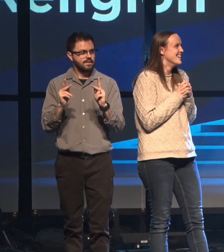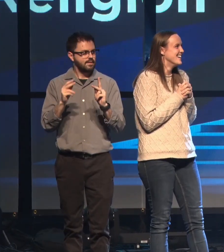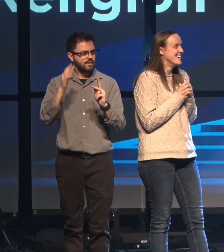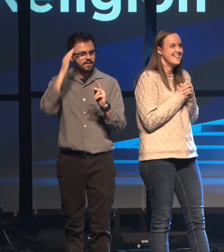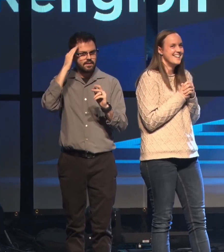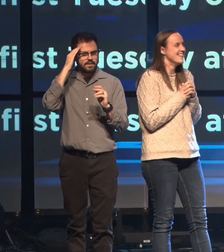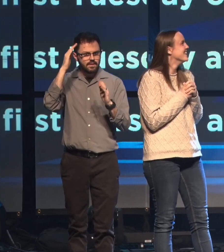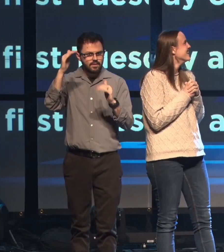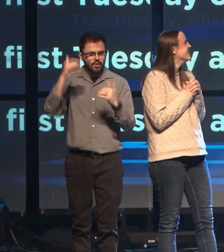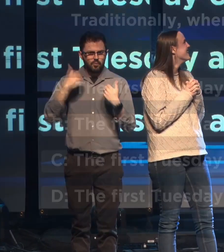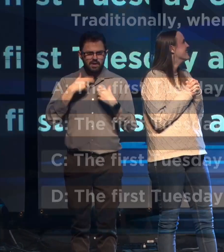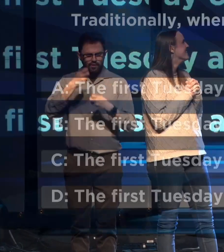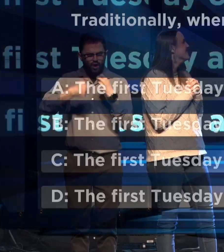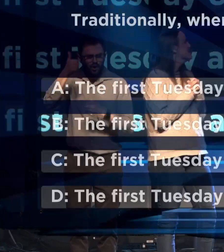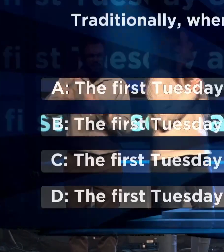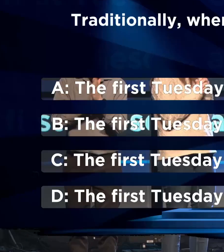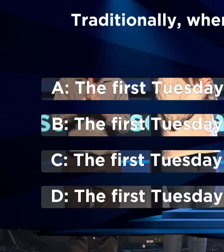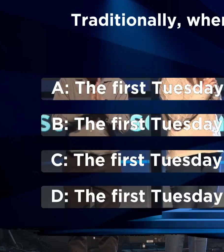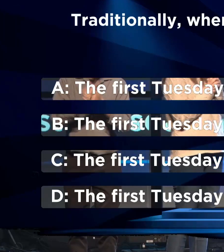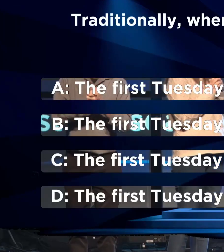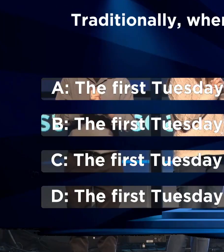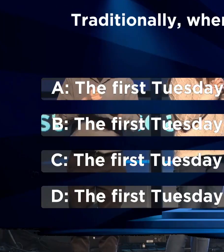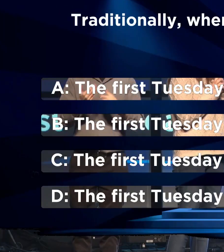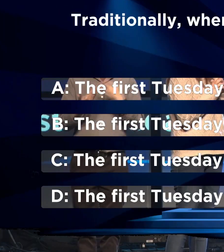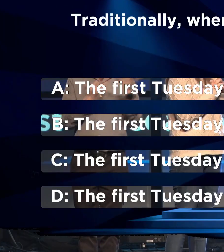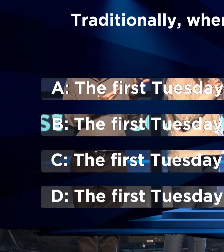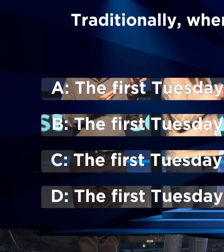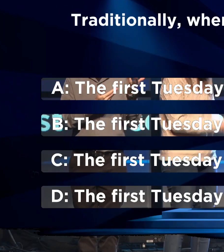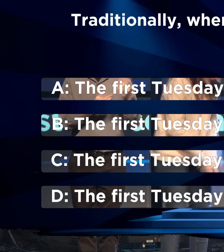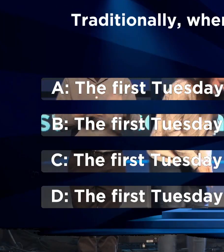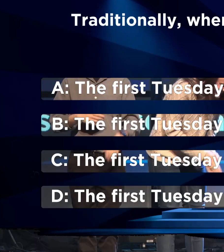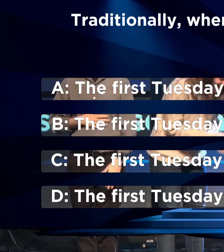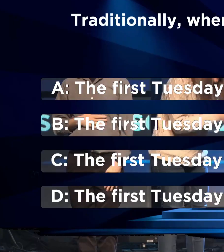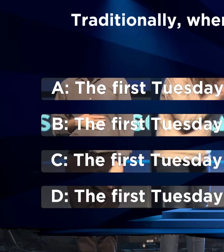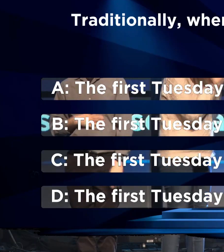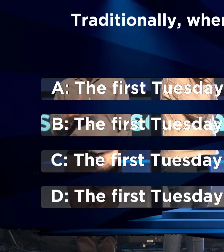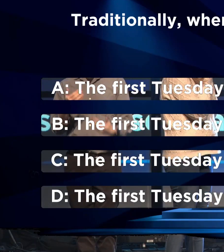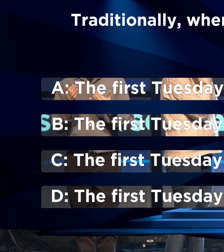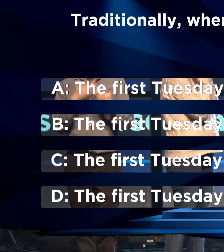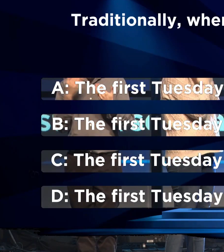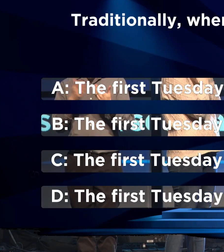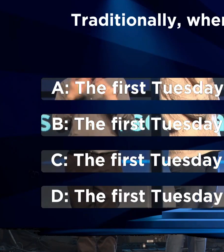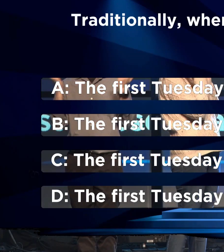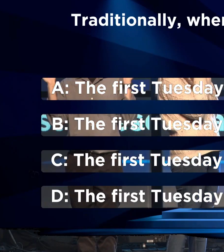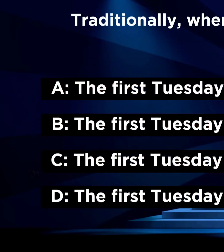we got a harder question for you here. Okay, here we go. Oh my gosh, it's the easy one. Okay.